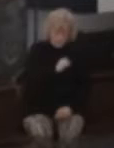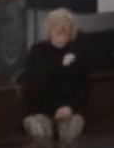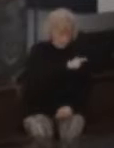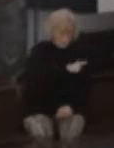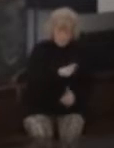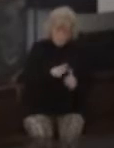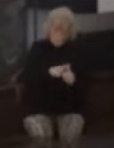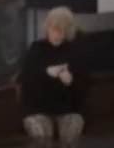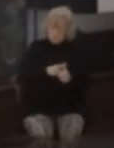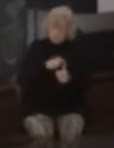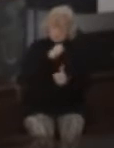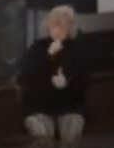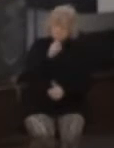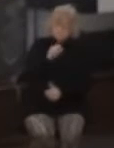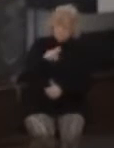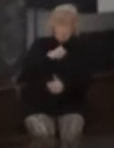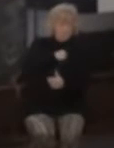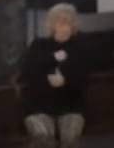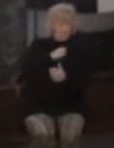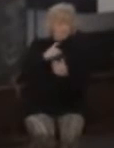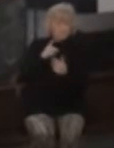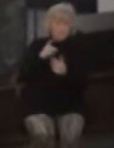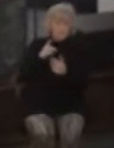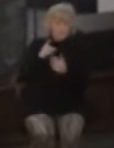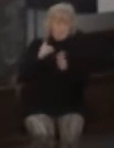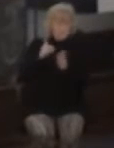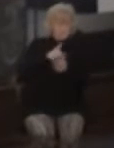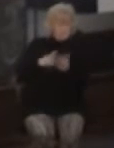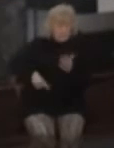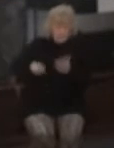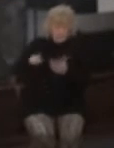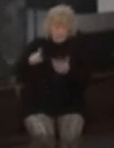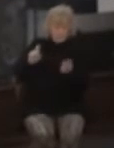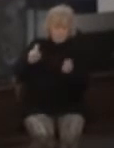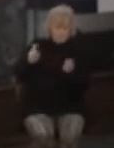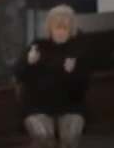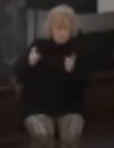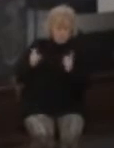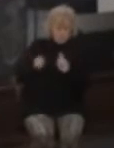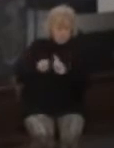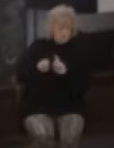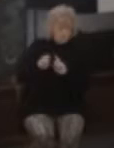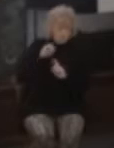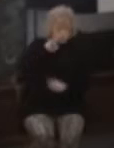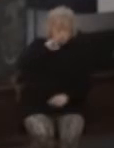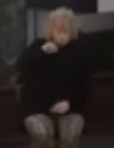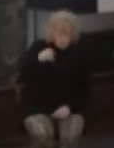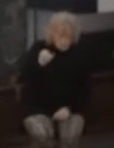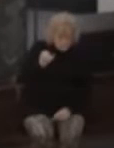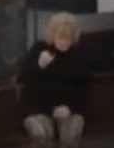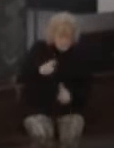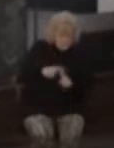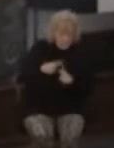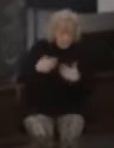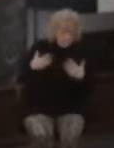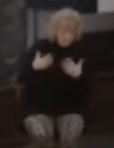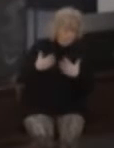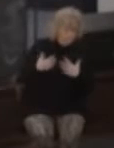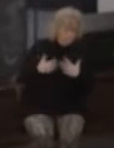David, but now Saul was afraid of David. And fear will keep you from loving others as you